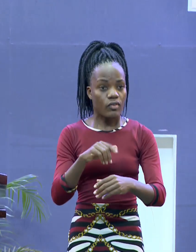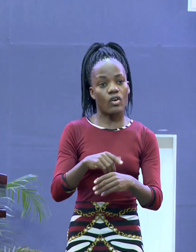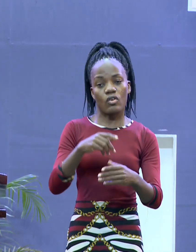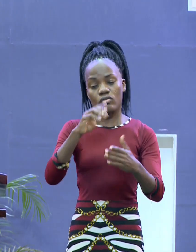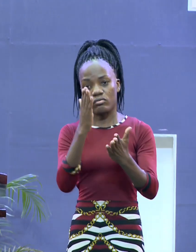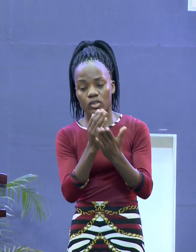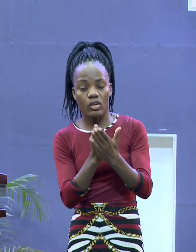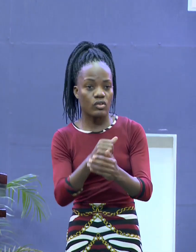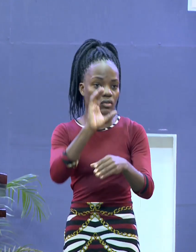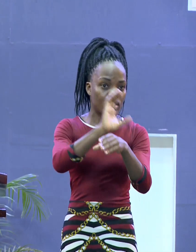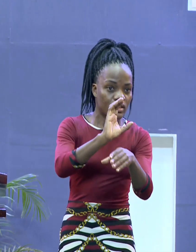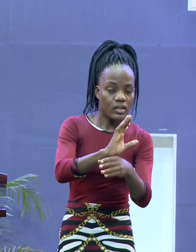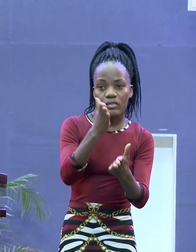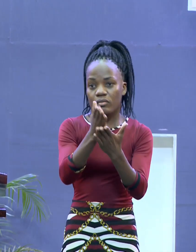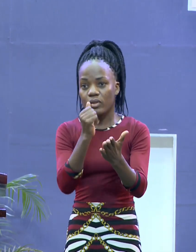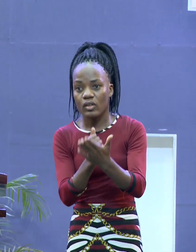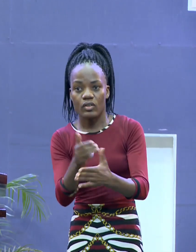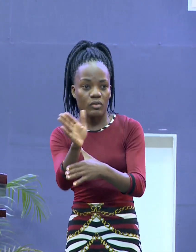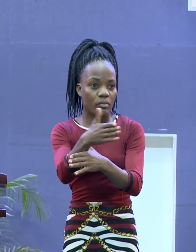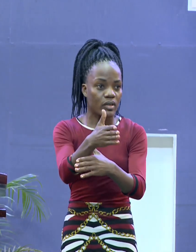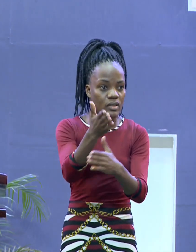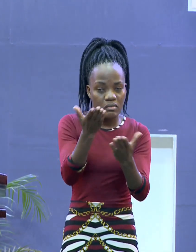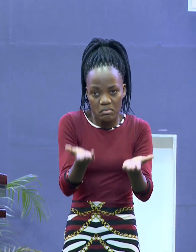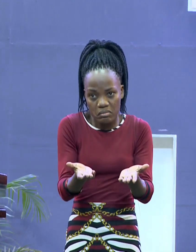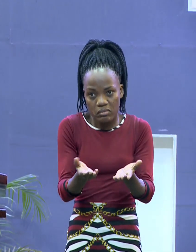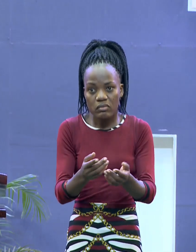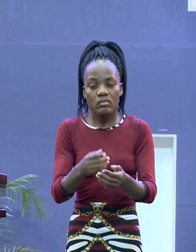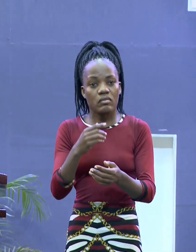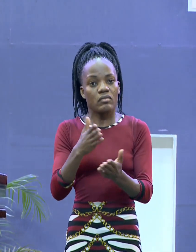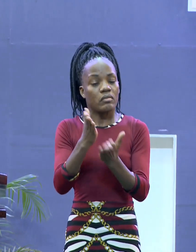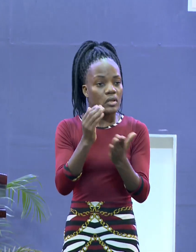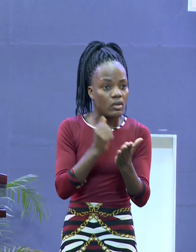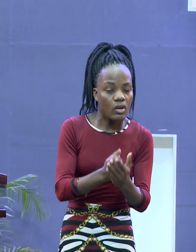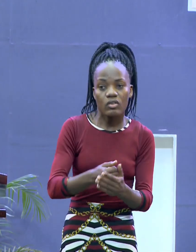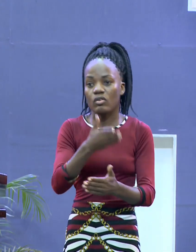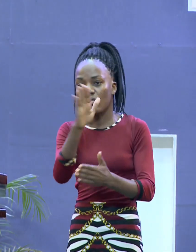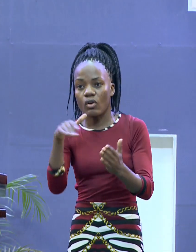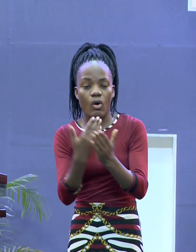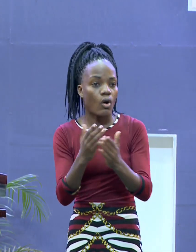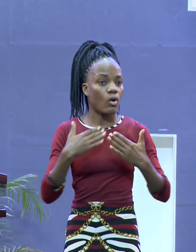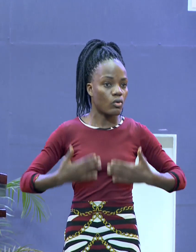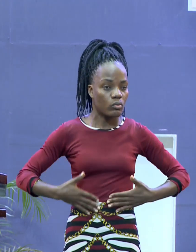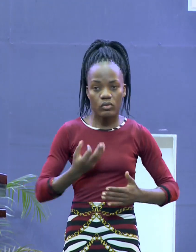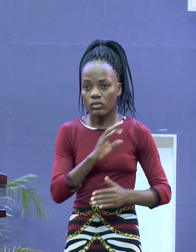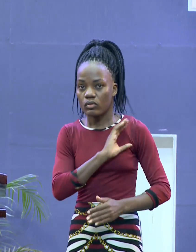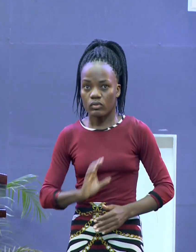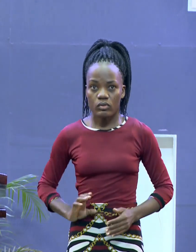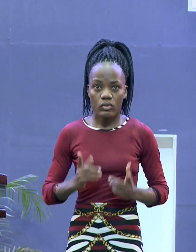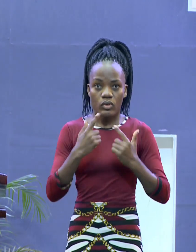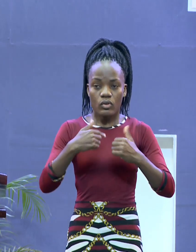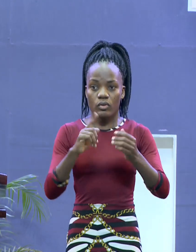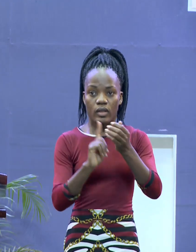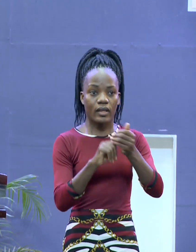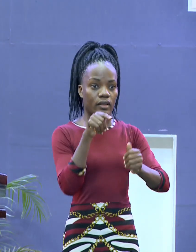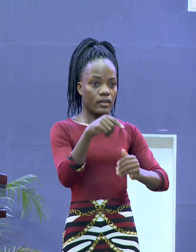church. Kulw'ekkanisa. For the sake of the ministers. Kulw'abaweereza. For the sake of the body of Christ. Kulw'omubiri gwa Kristo. Let's take the